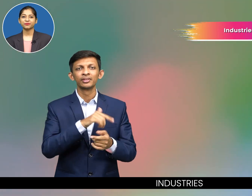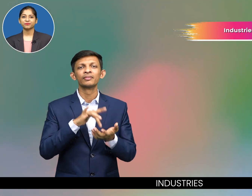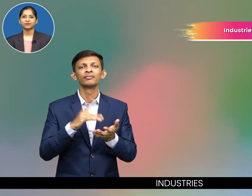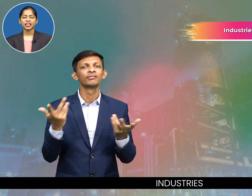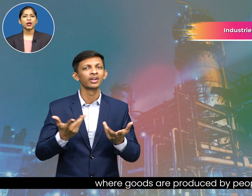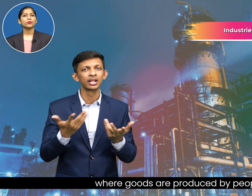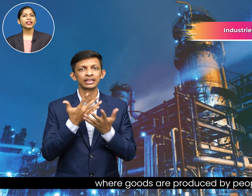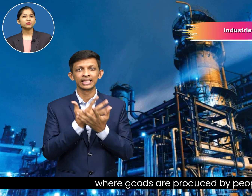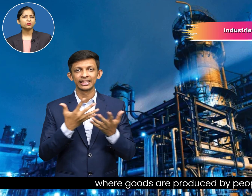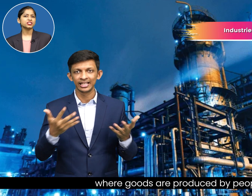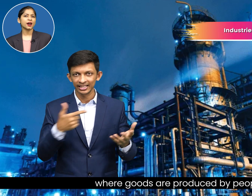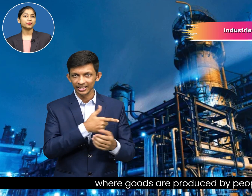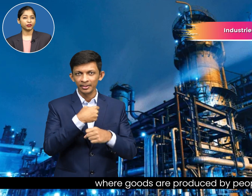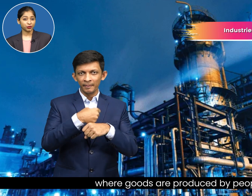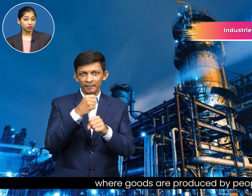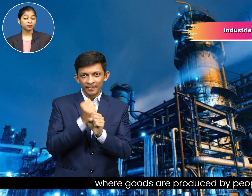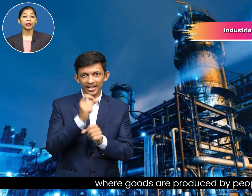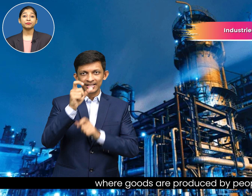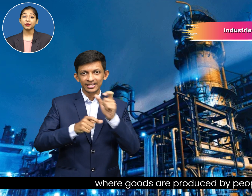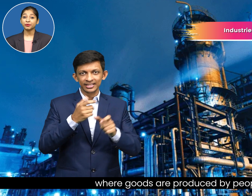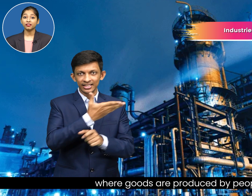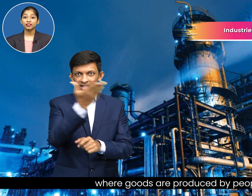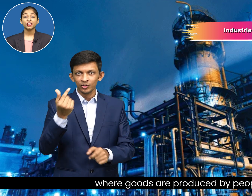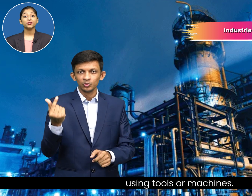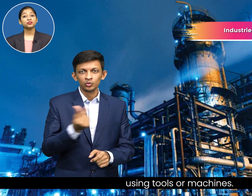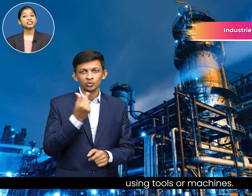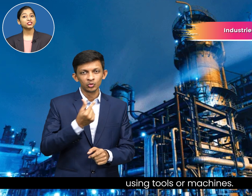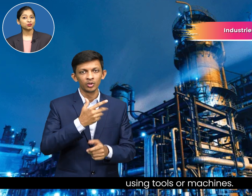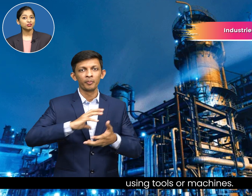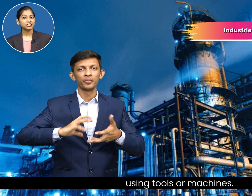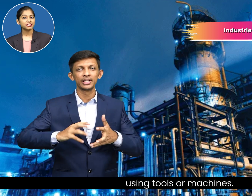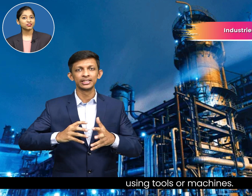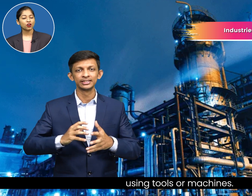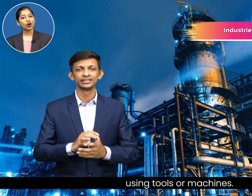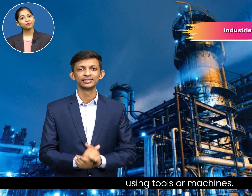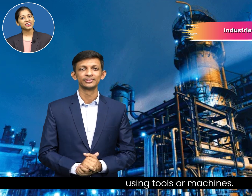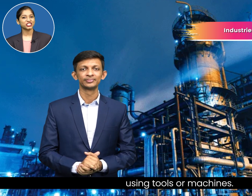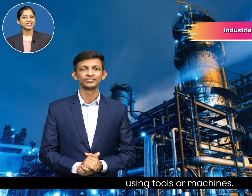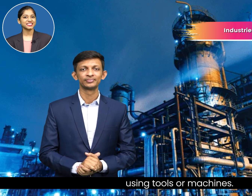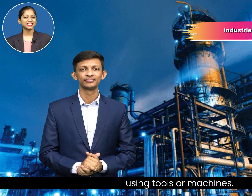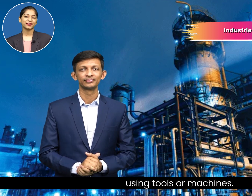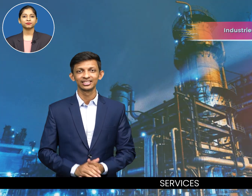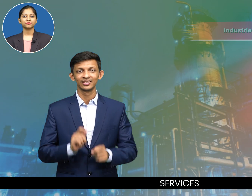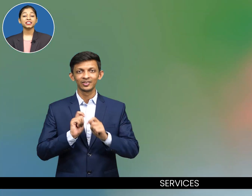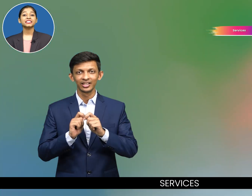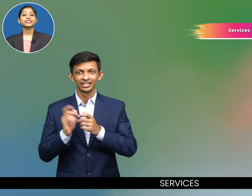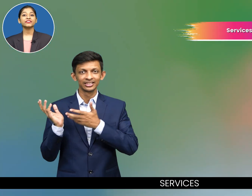Industries, where goods are produced by people using tools or